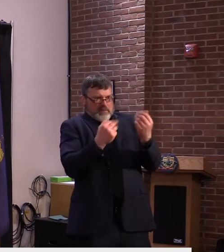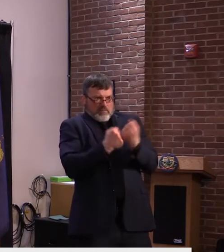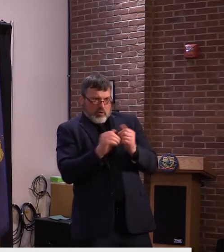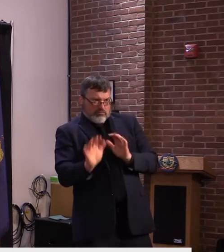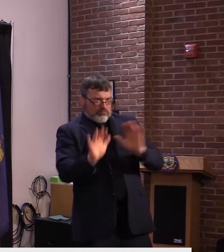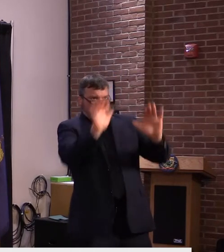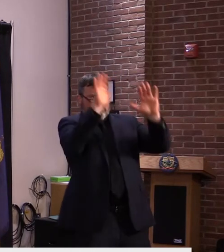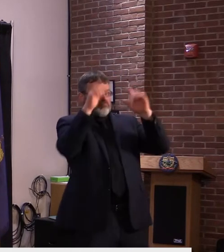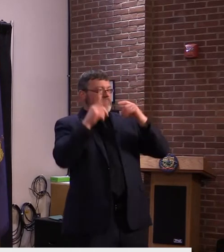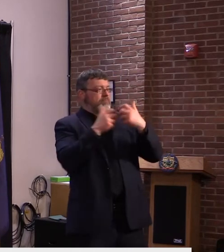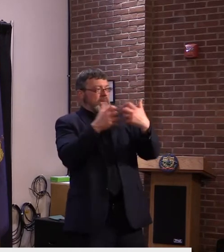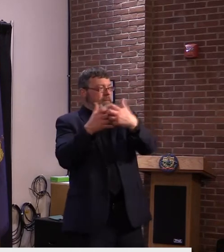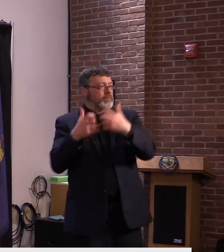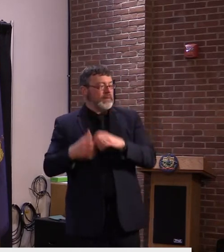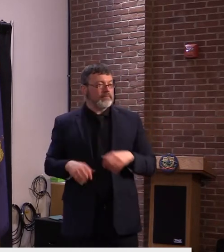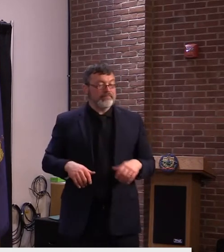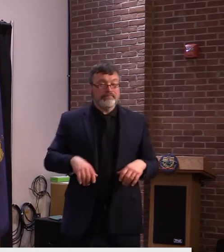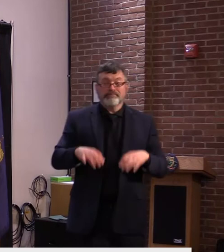right, thank